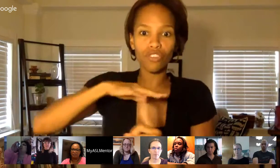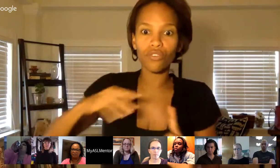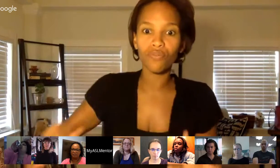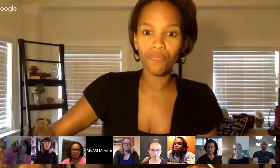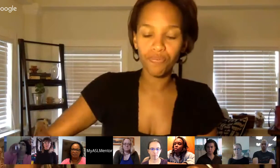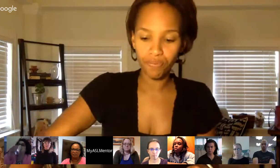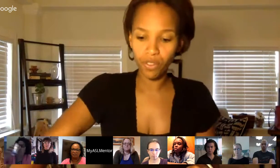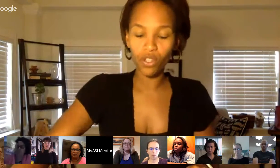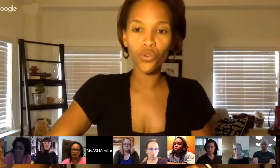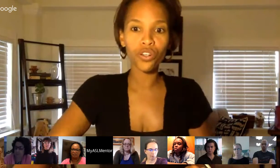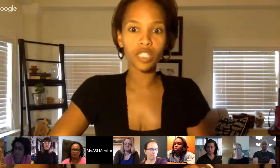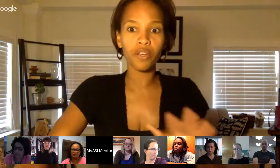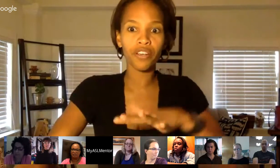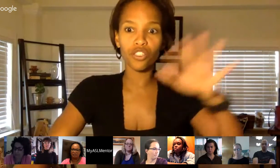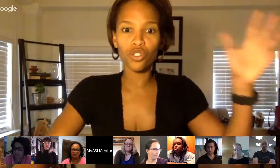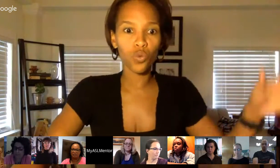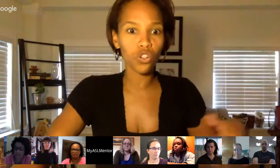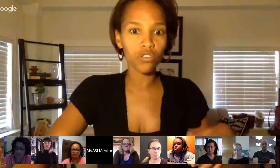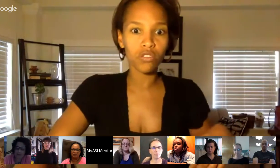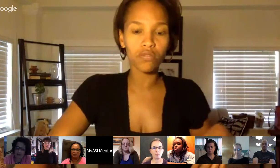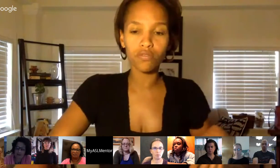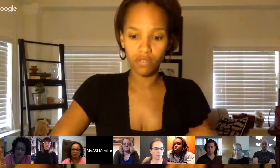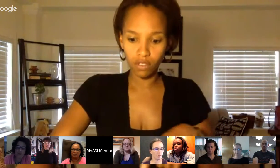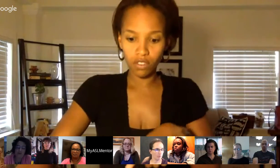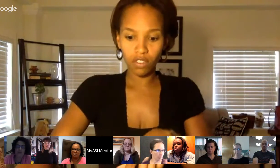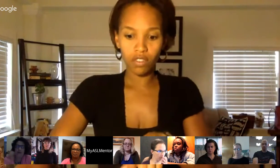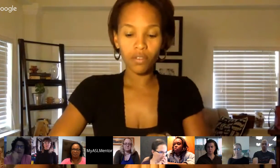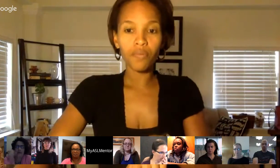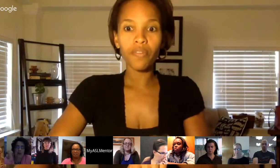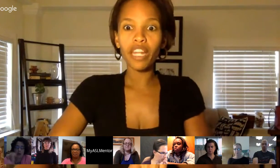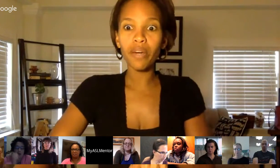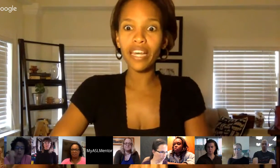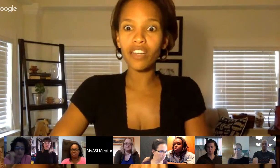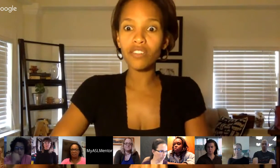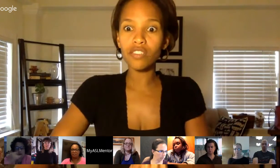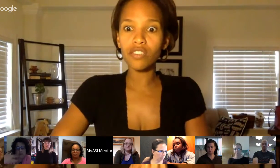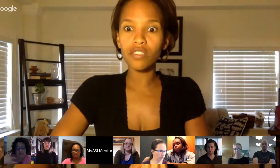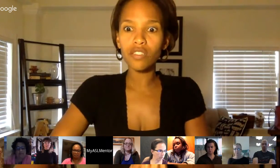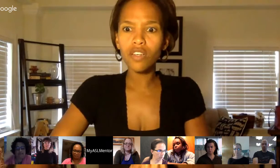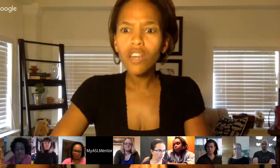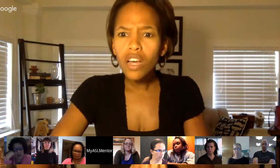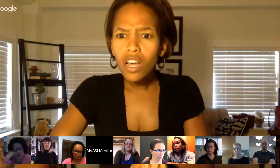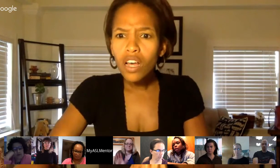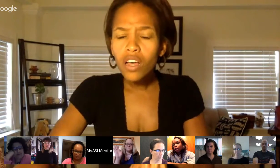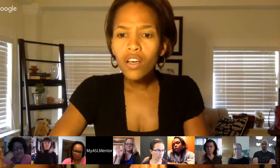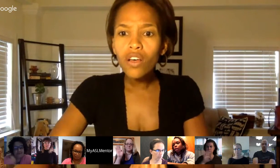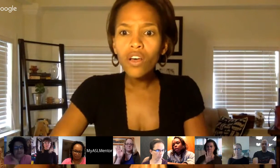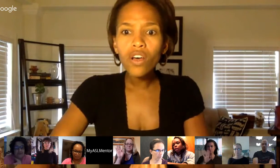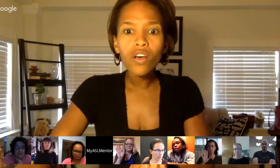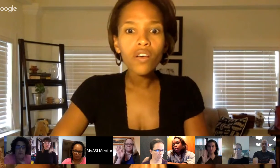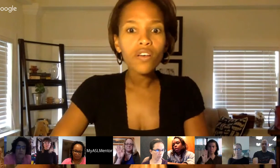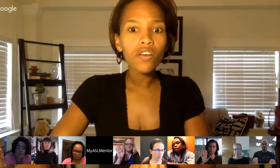around you, your experience, your world. Anybody else?